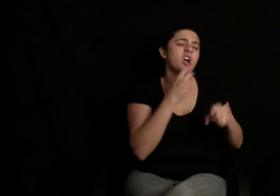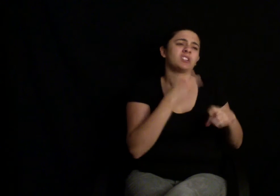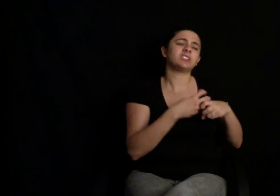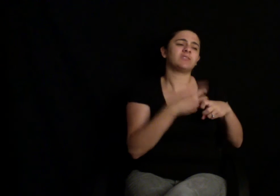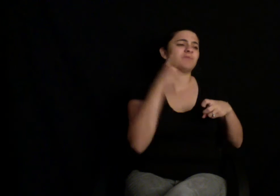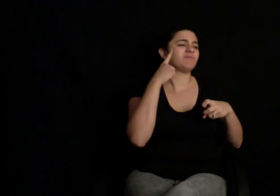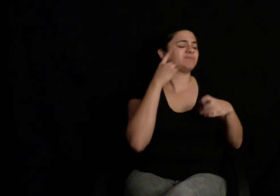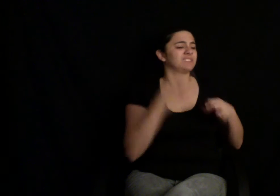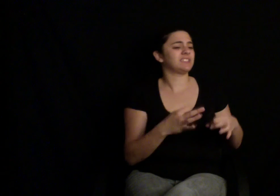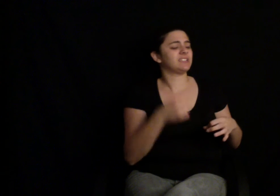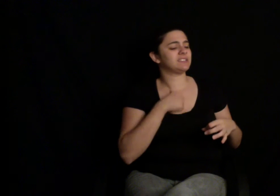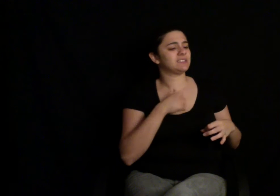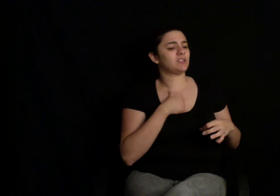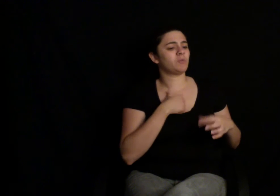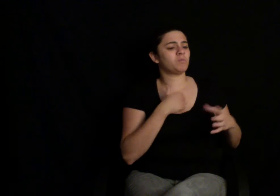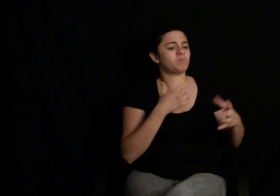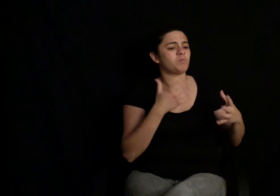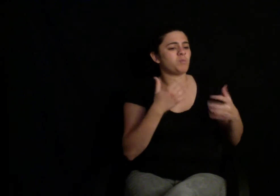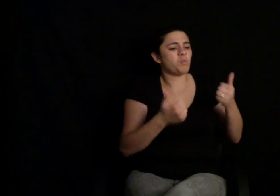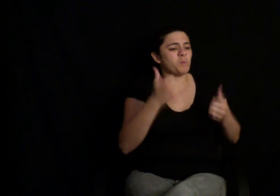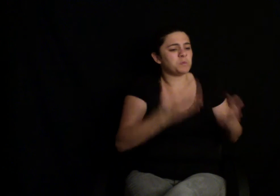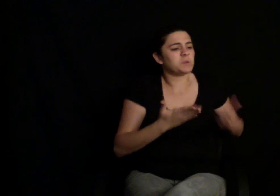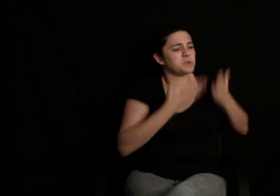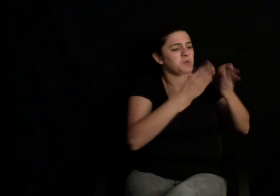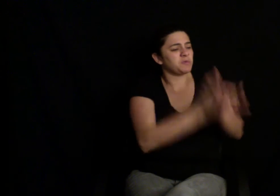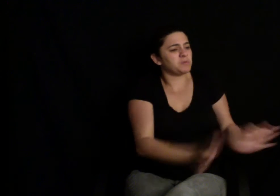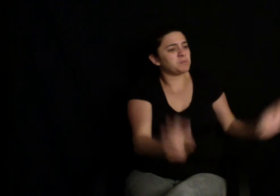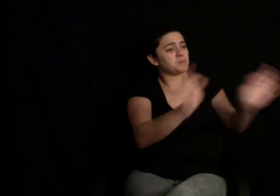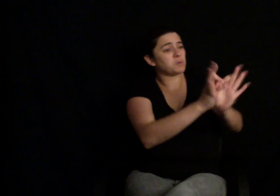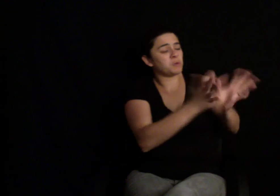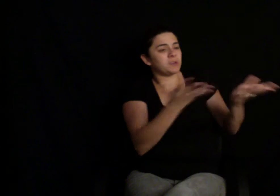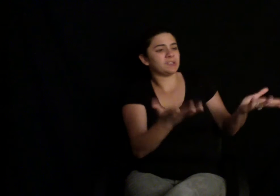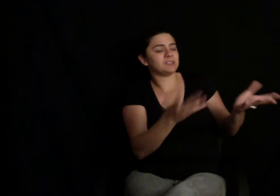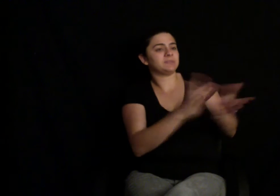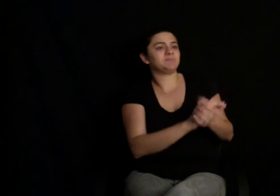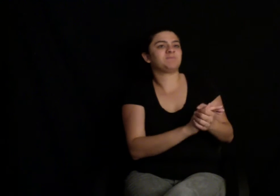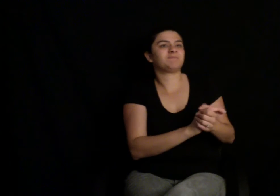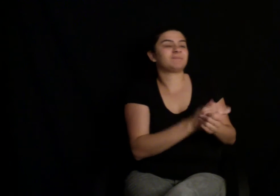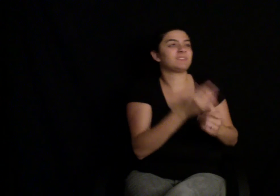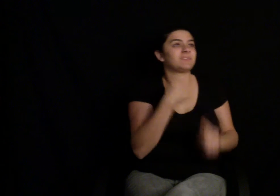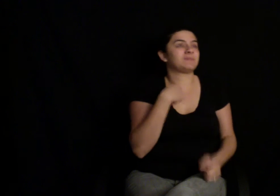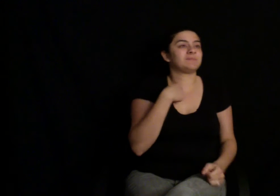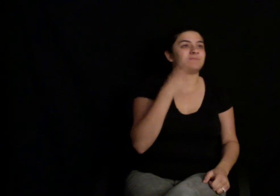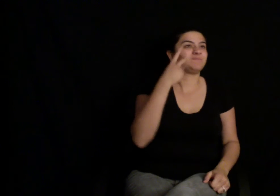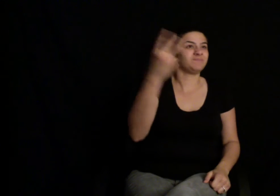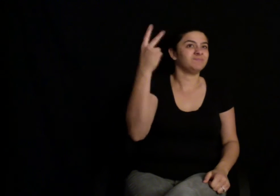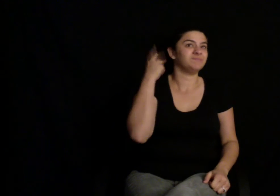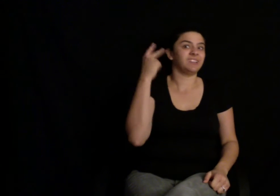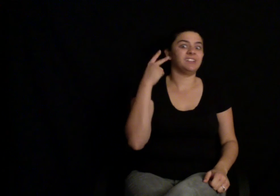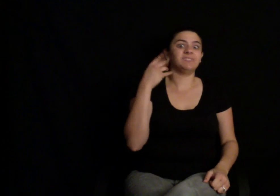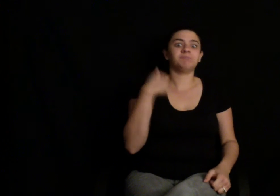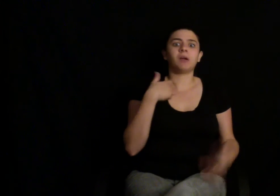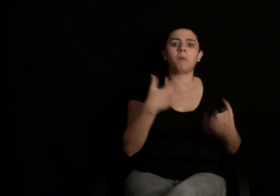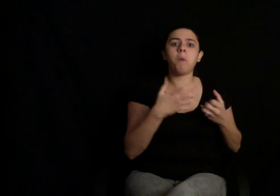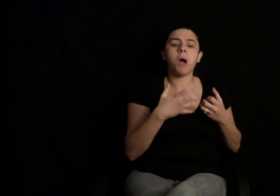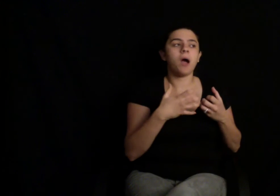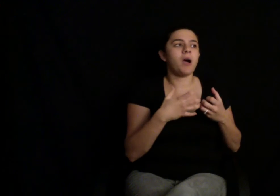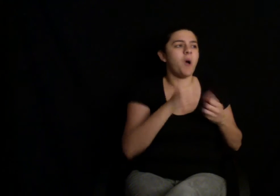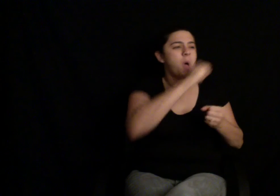what isn't important. And my philosophy at the time is I wanted to talk to everybody. I was just so excited. I was never a popular person. I was